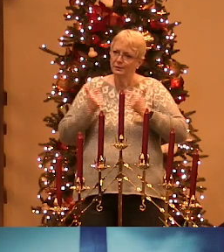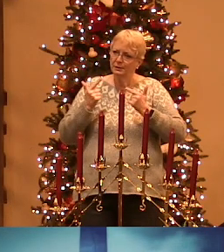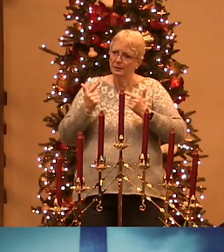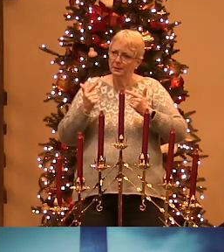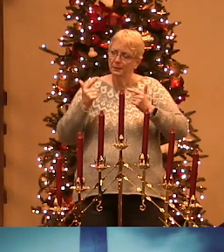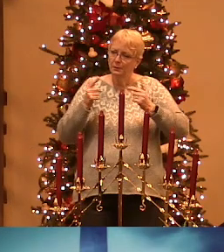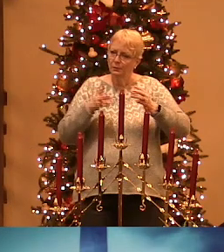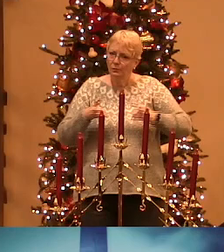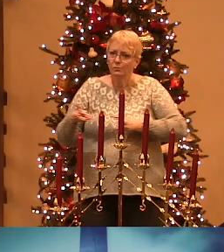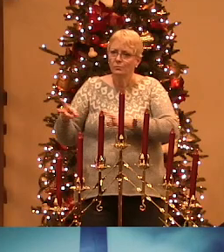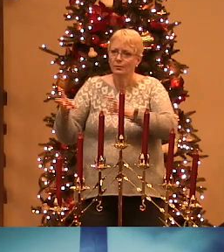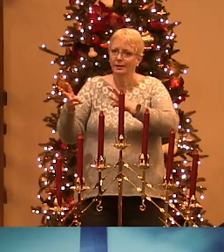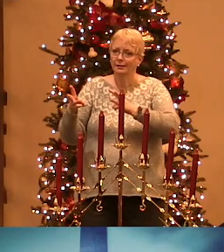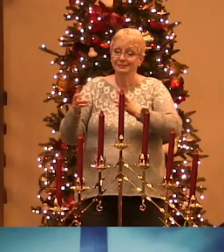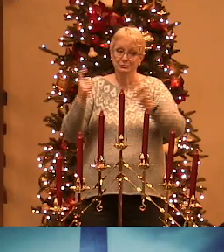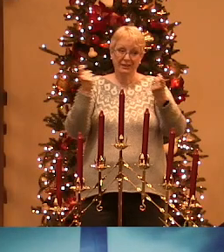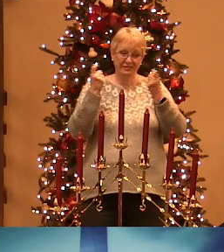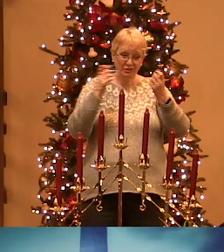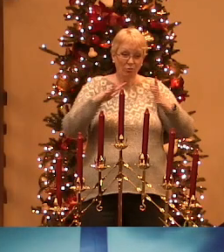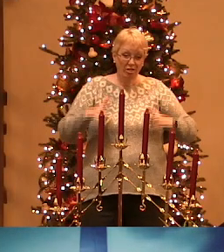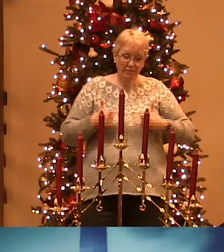of unrepentant sin.